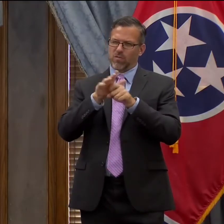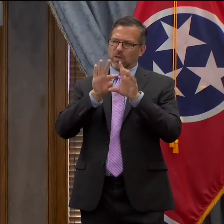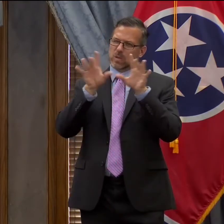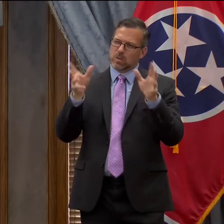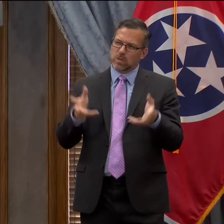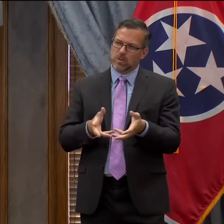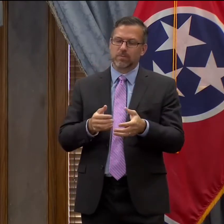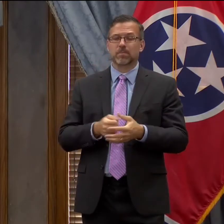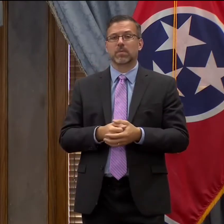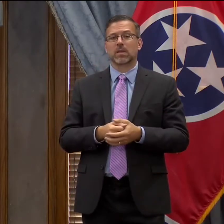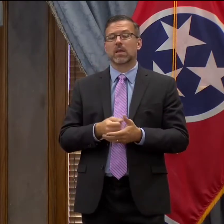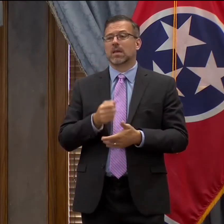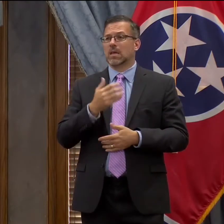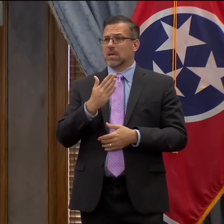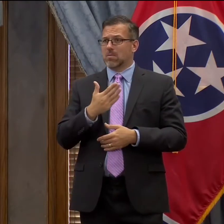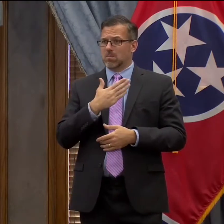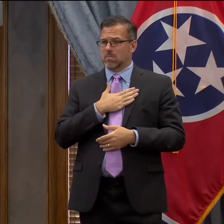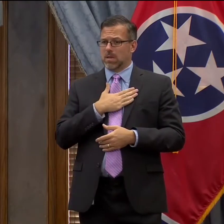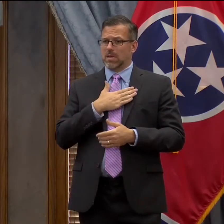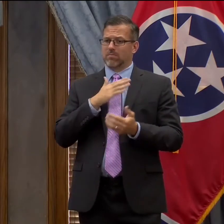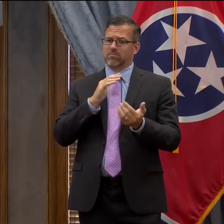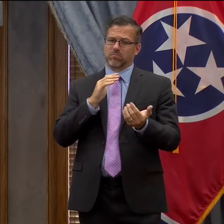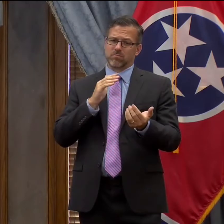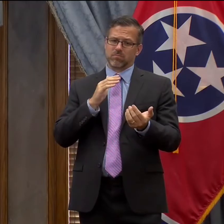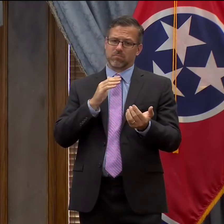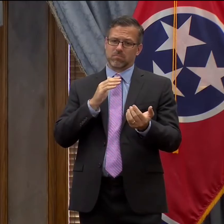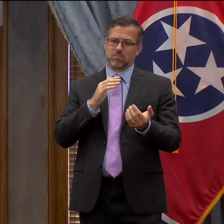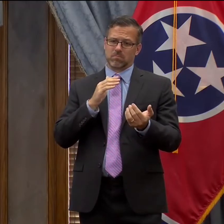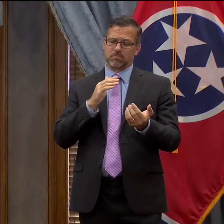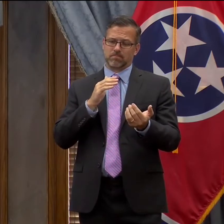approach has been to